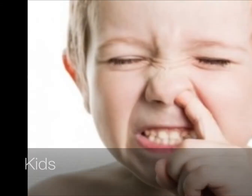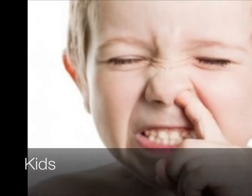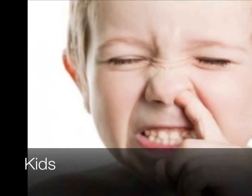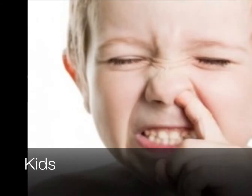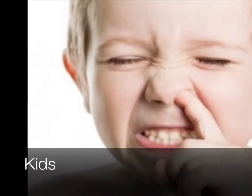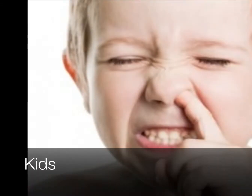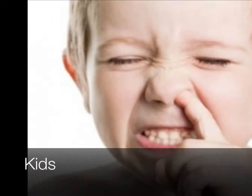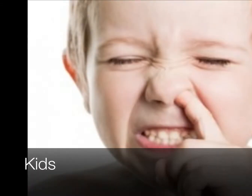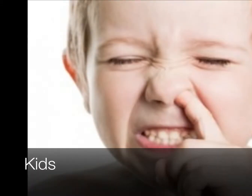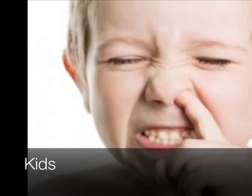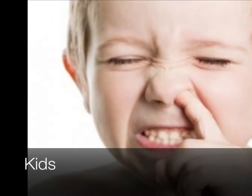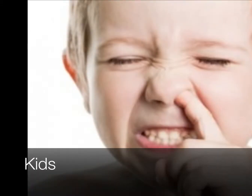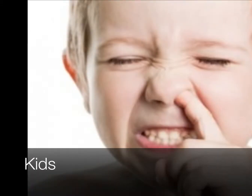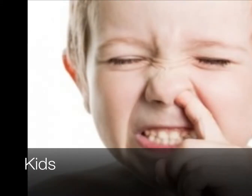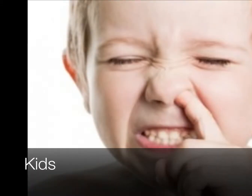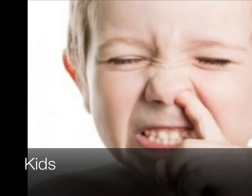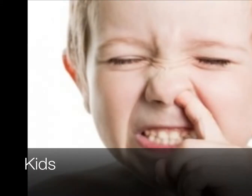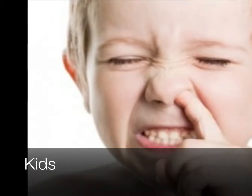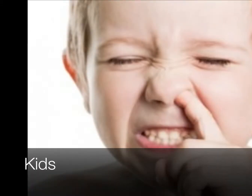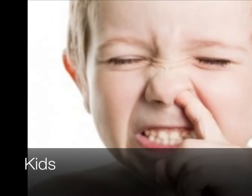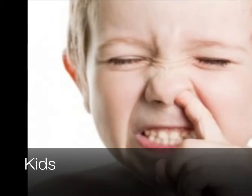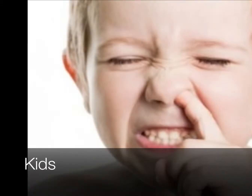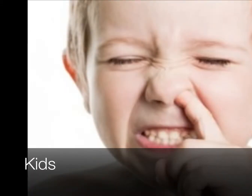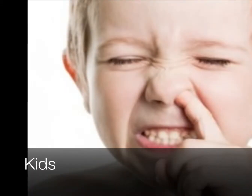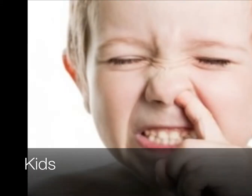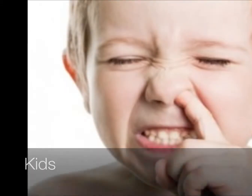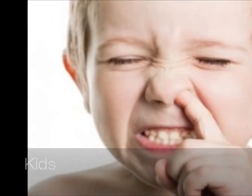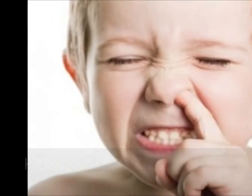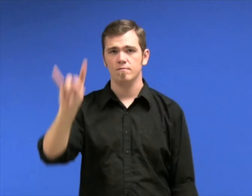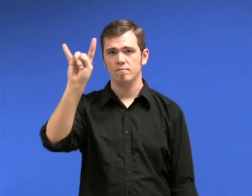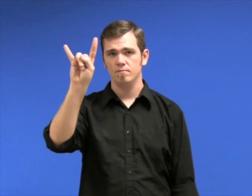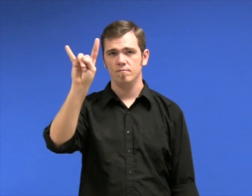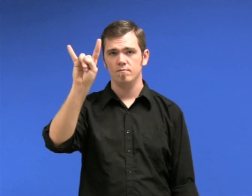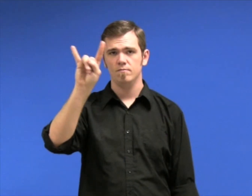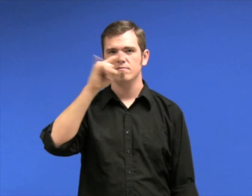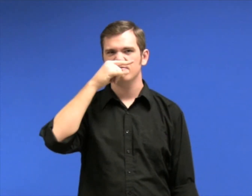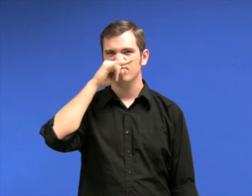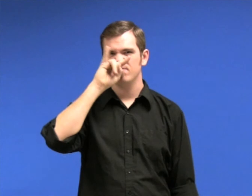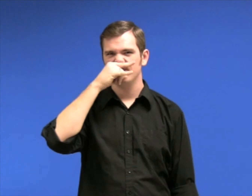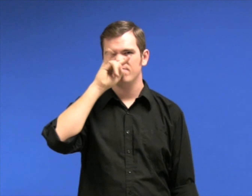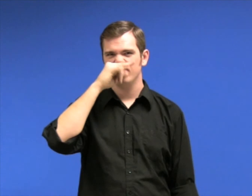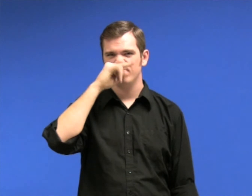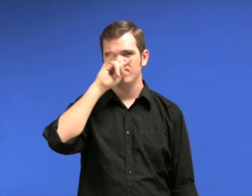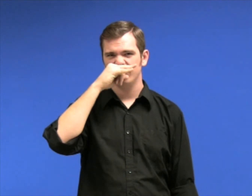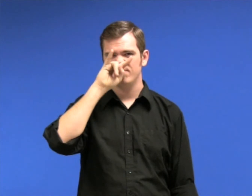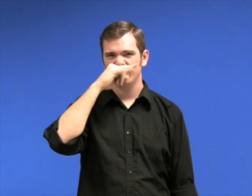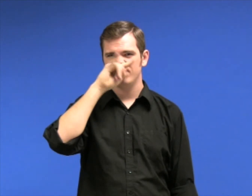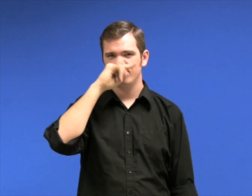All right, now the sign for kids is a little bit different. Kids. Kids.